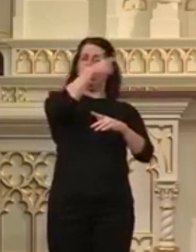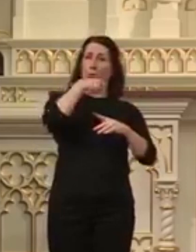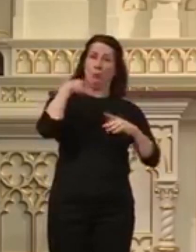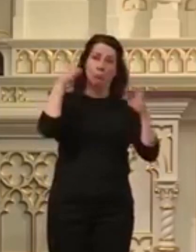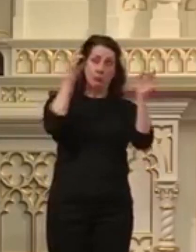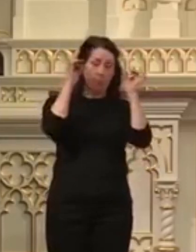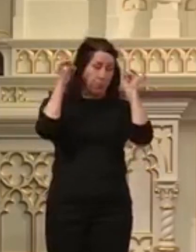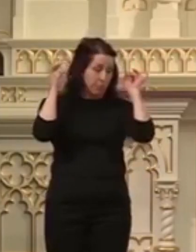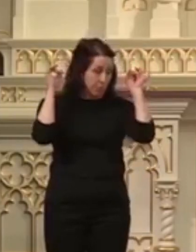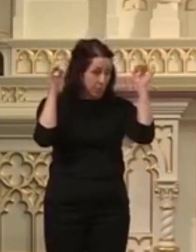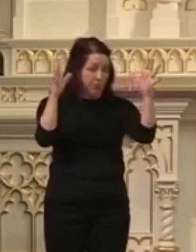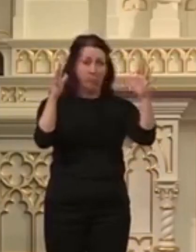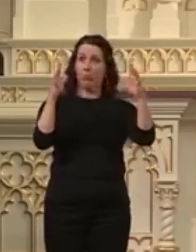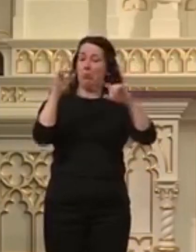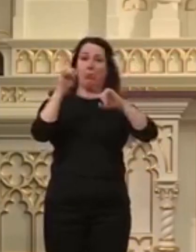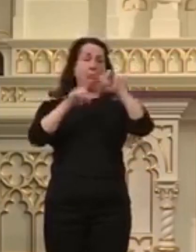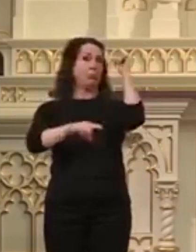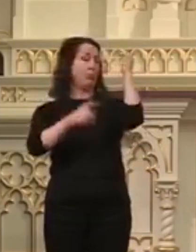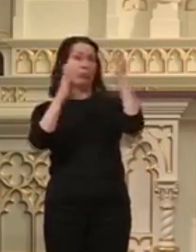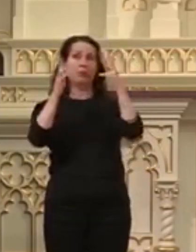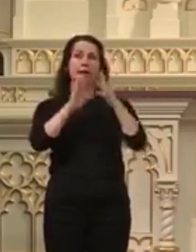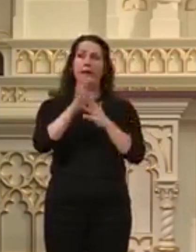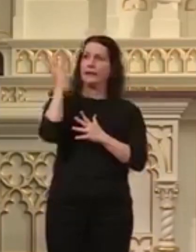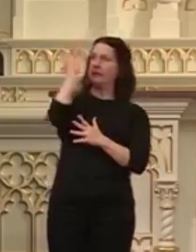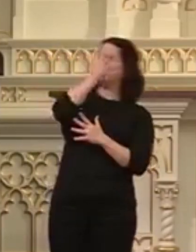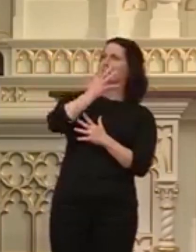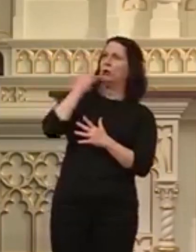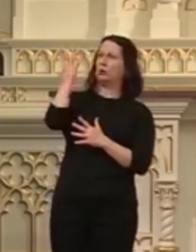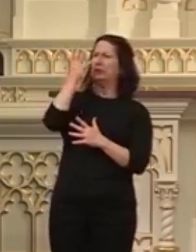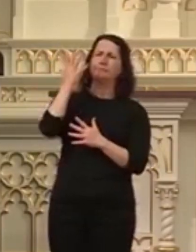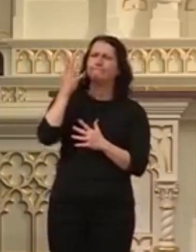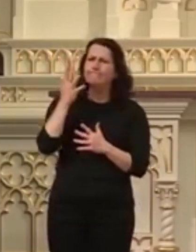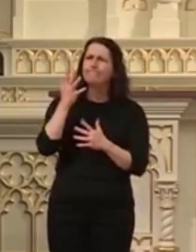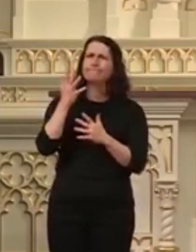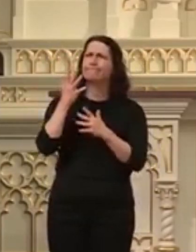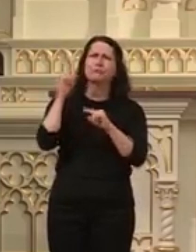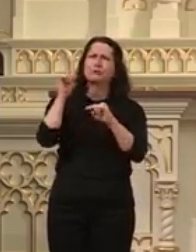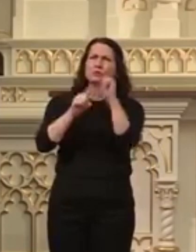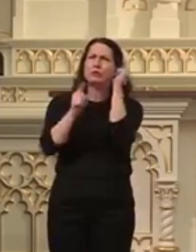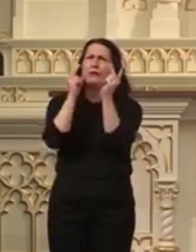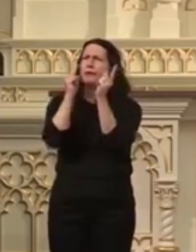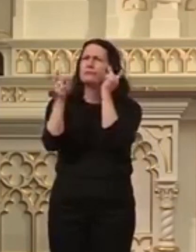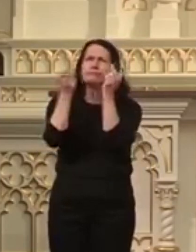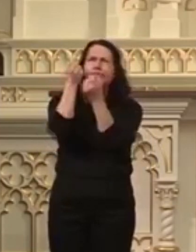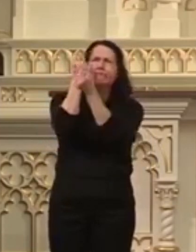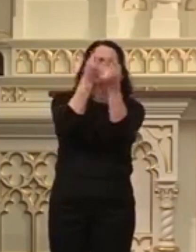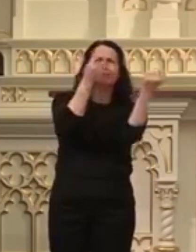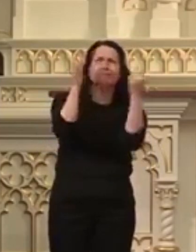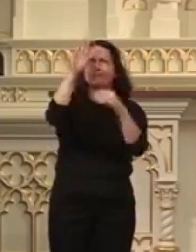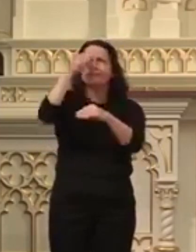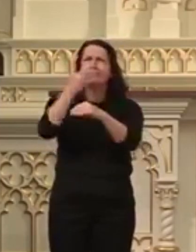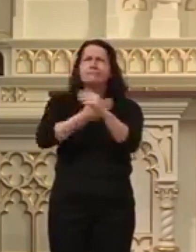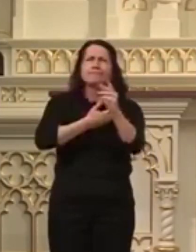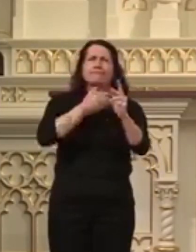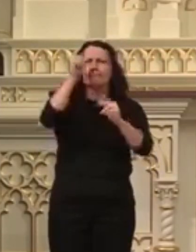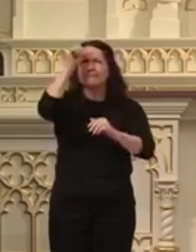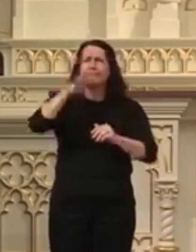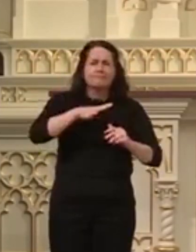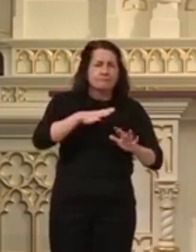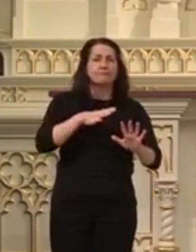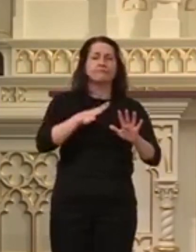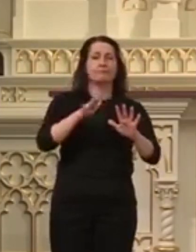human semblance, and his appearance beyond that of the sons of man. So shall he startle